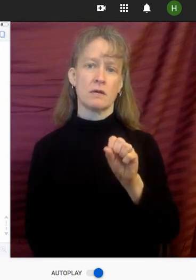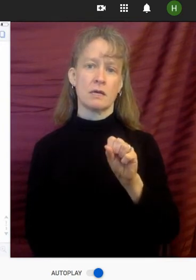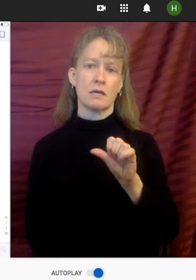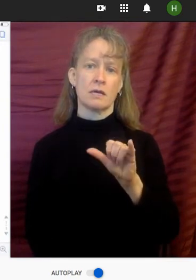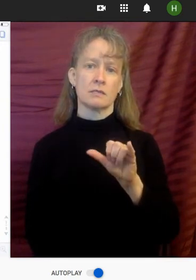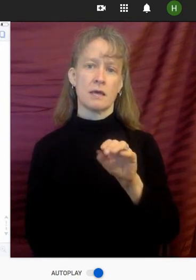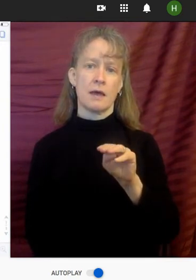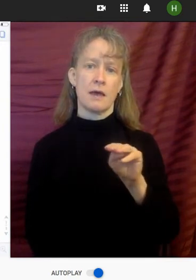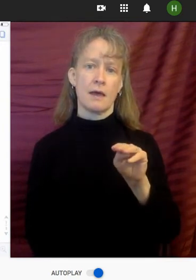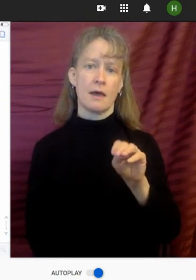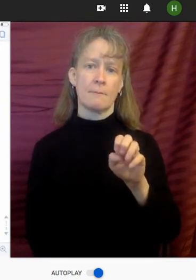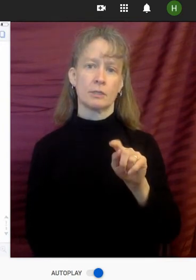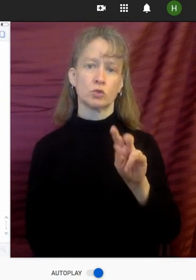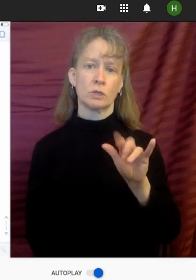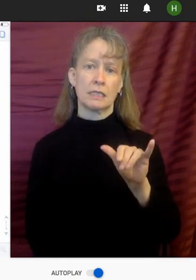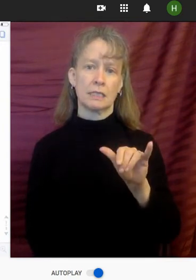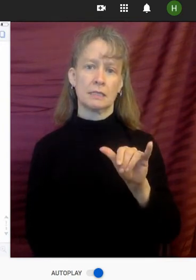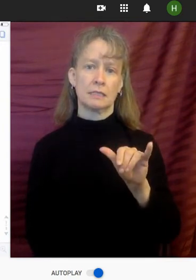symmetry.